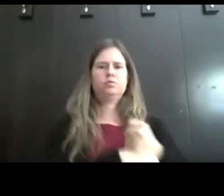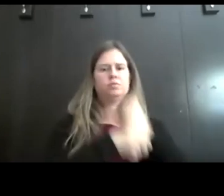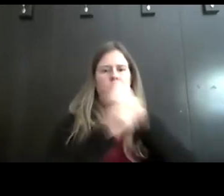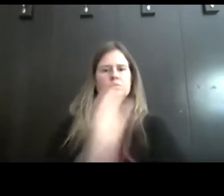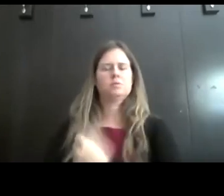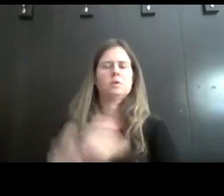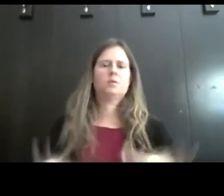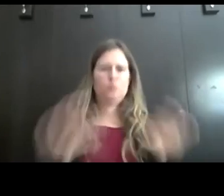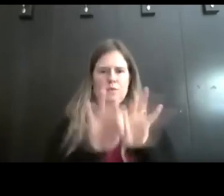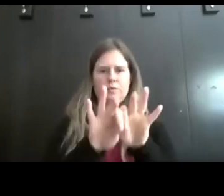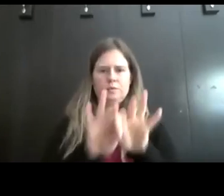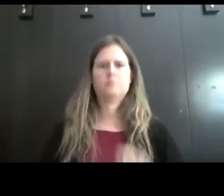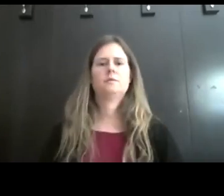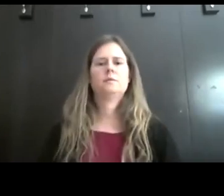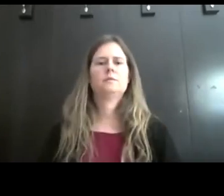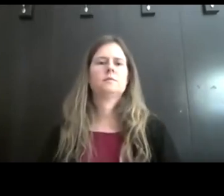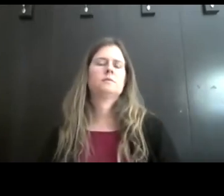bit.